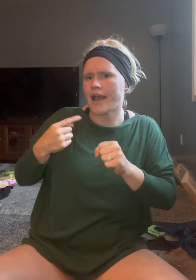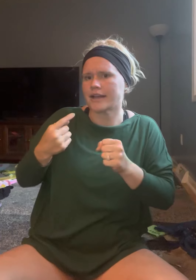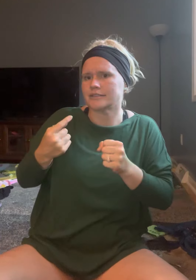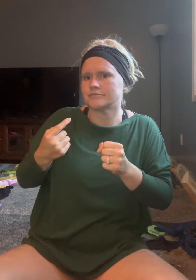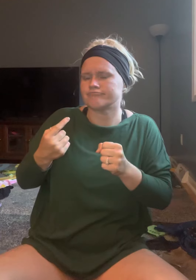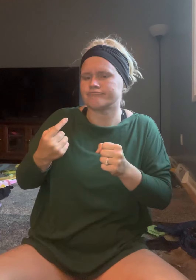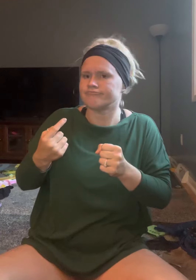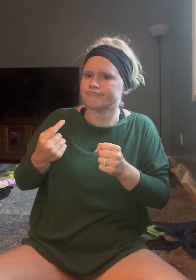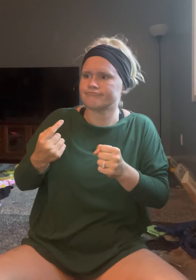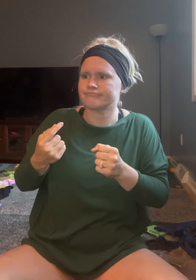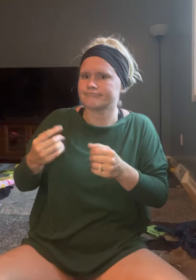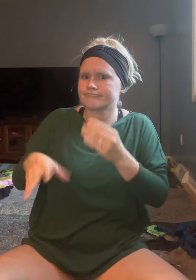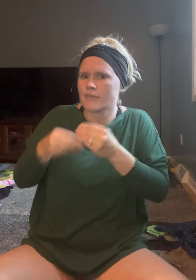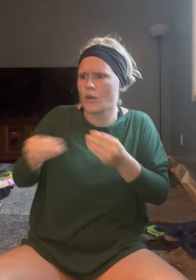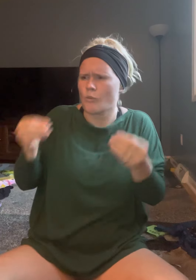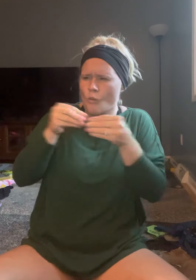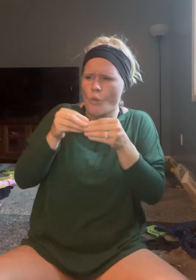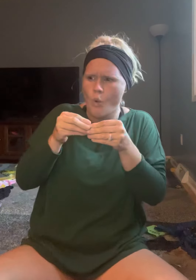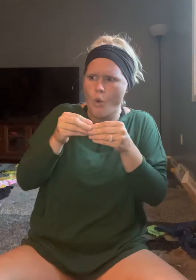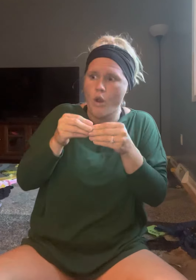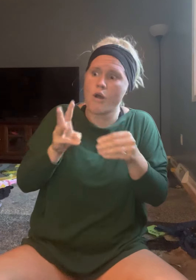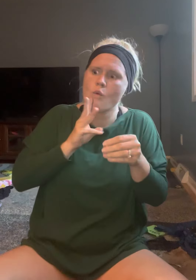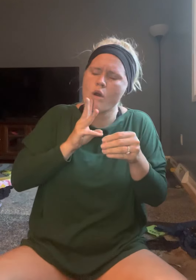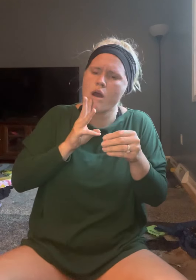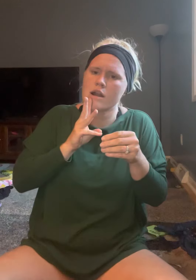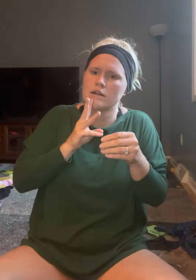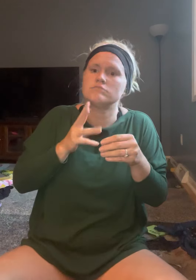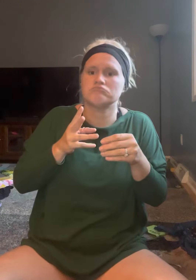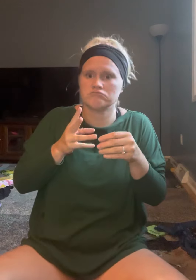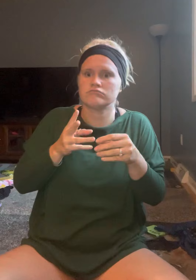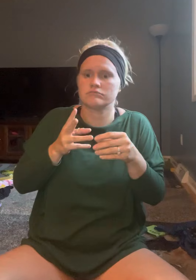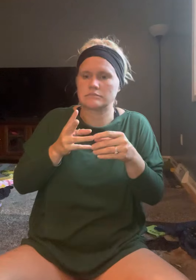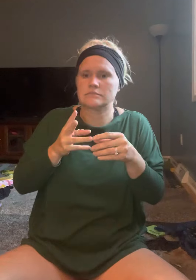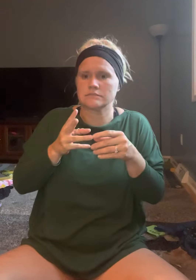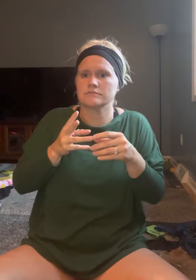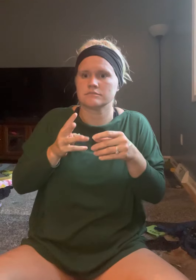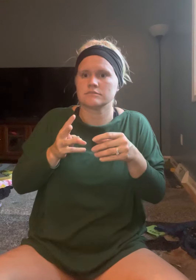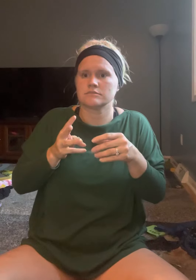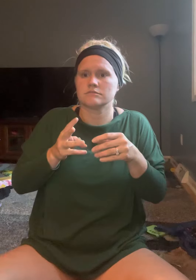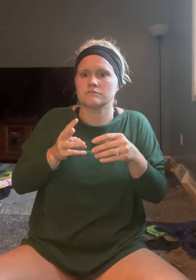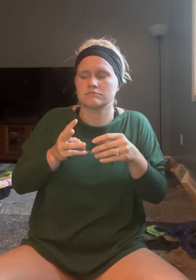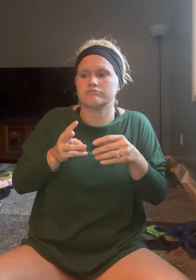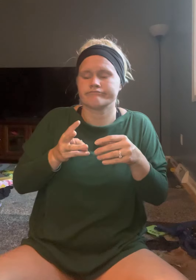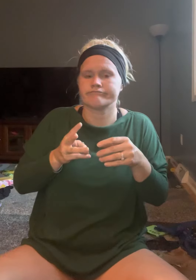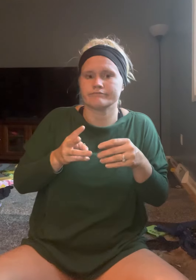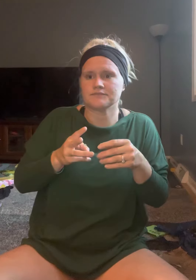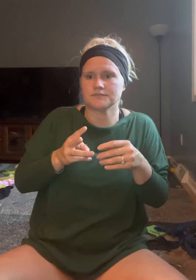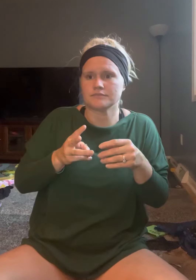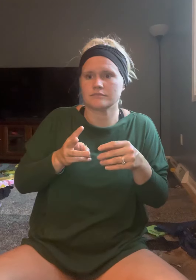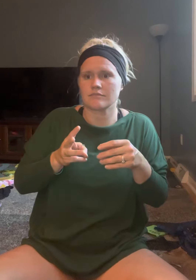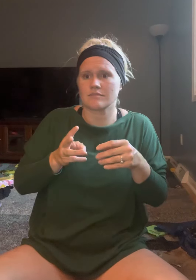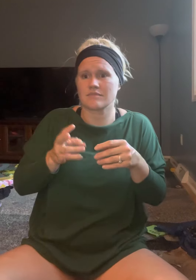Okay. Submerge it to a point where if I tried to mop up a spill or something with this, that it wouldn't